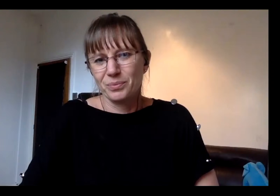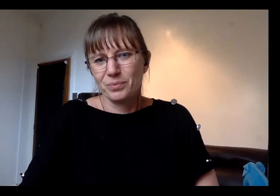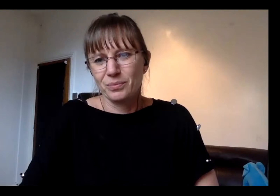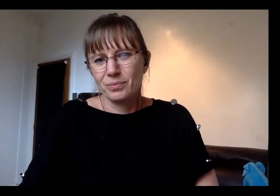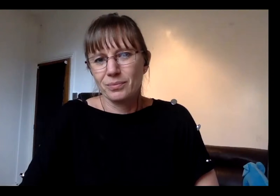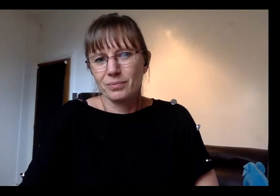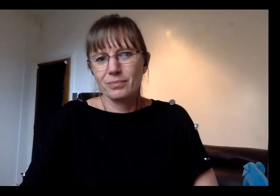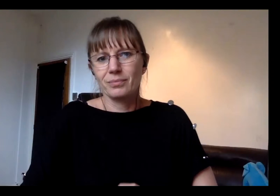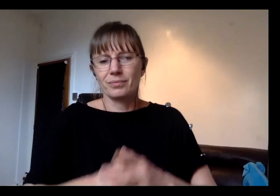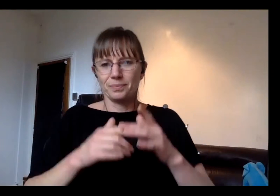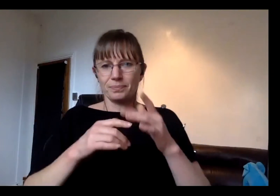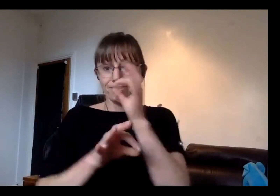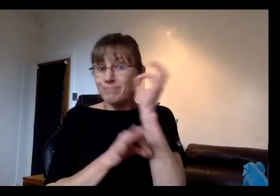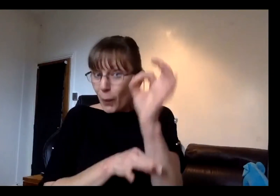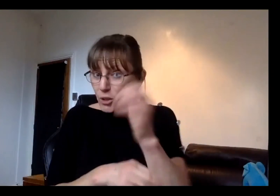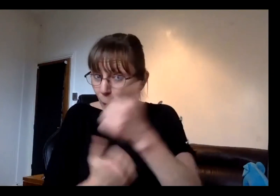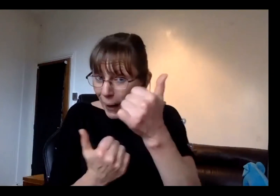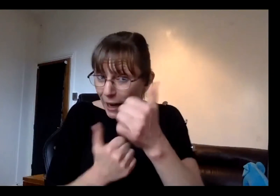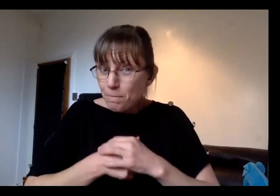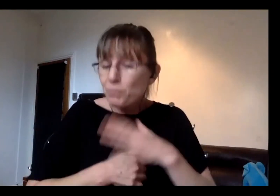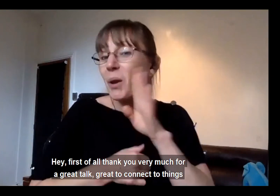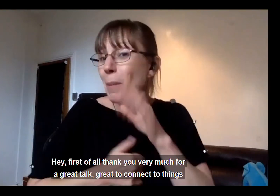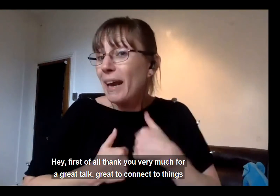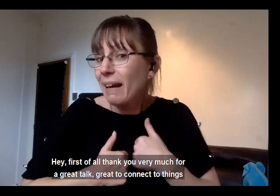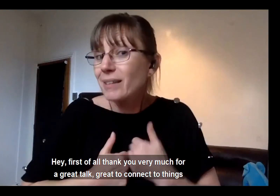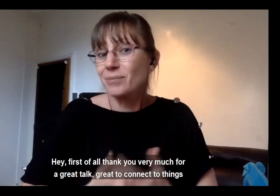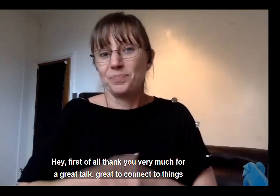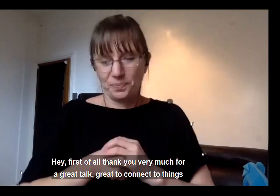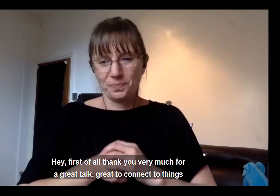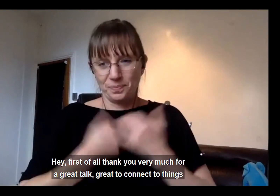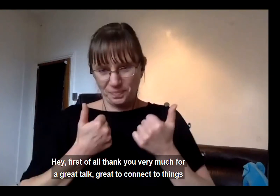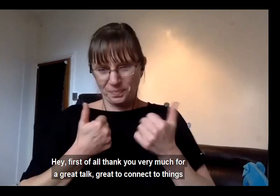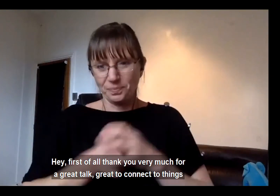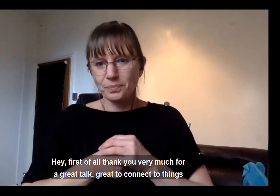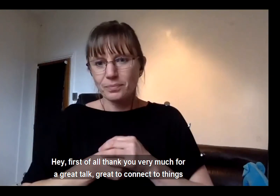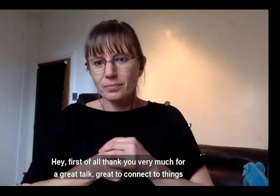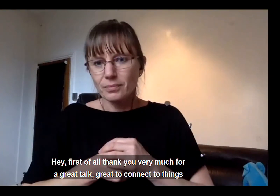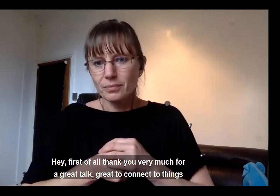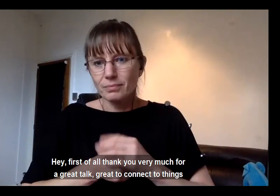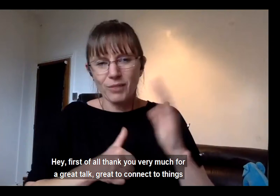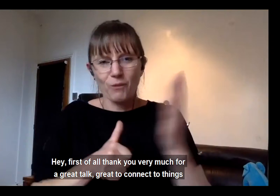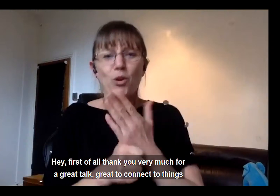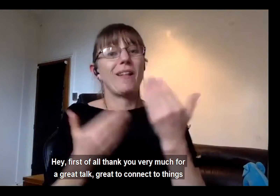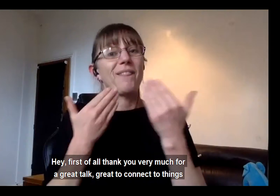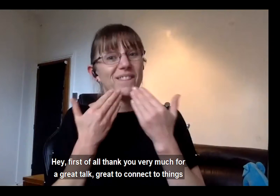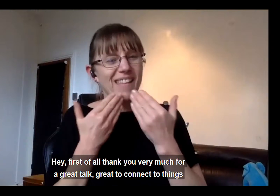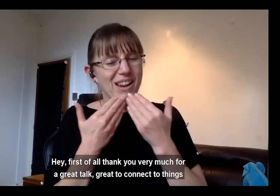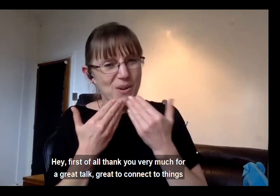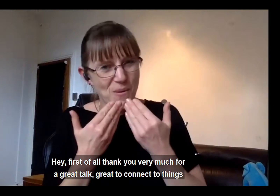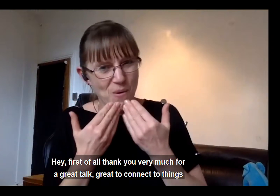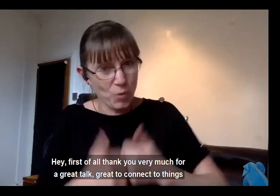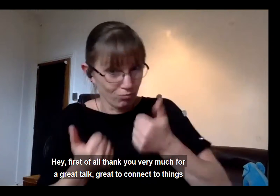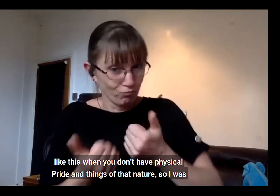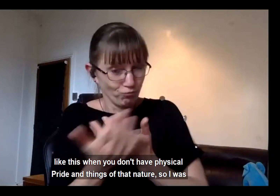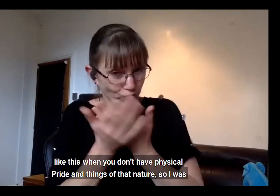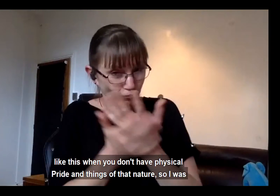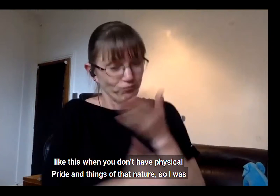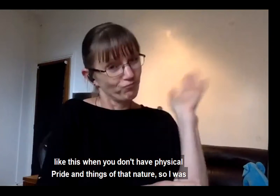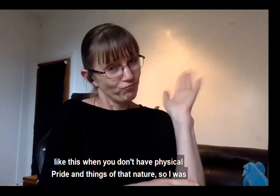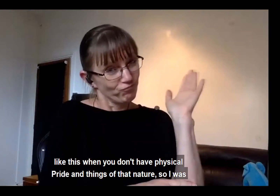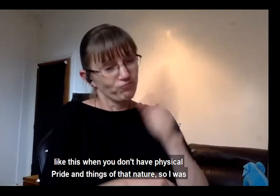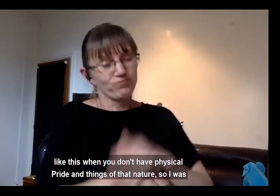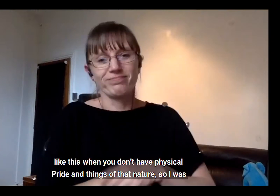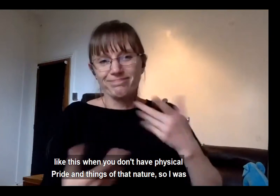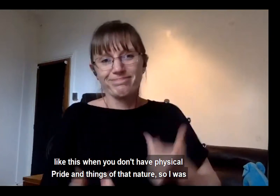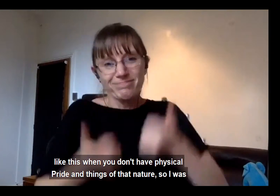Can I ask a question, if that's okay? If you can hear me? Yeah. Hey, first of all, thank you very much for a great talk. Great to